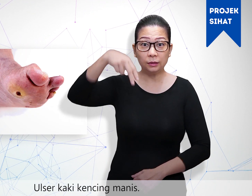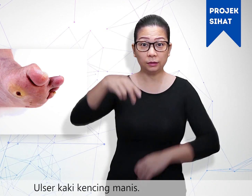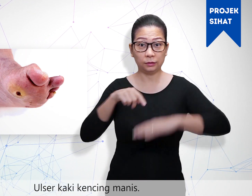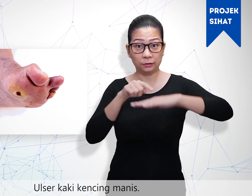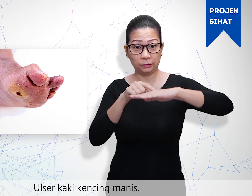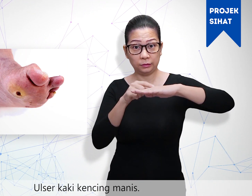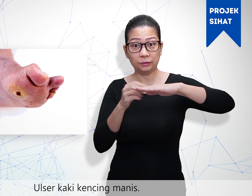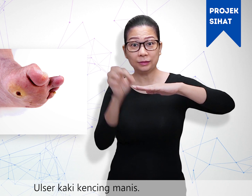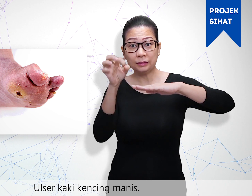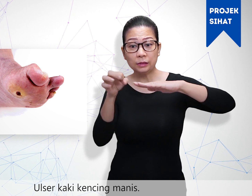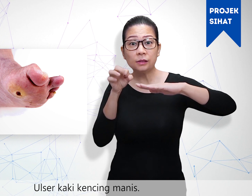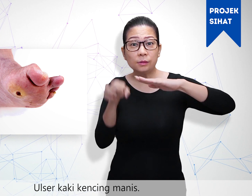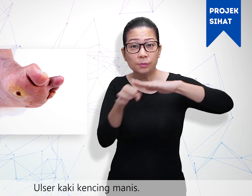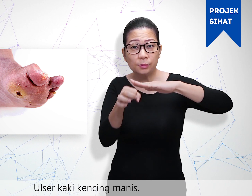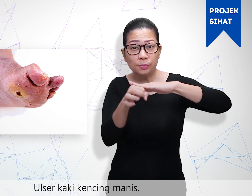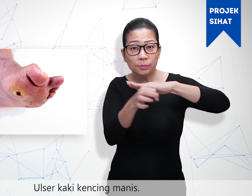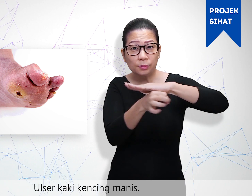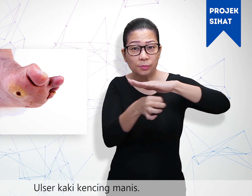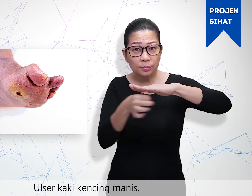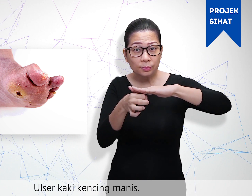diabetic foot ulcer,